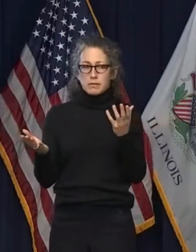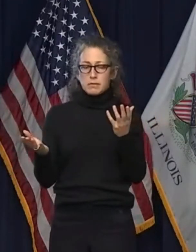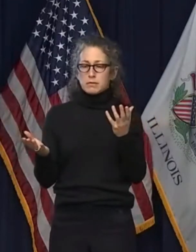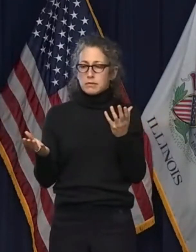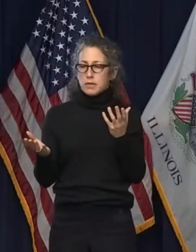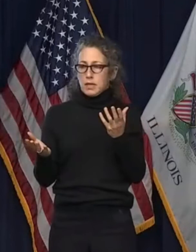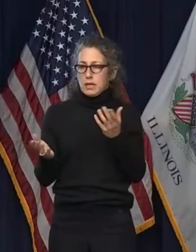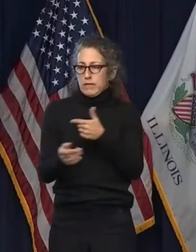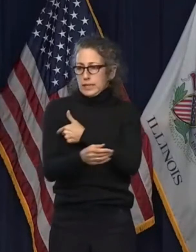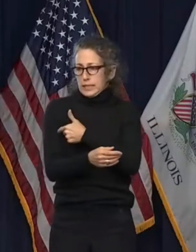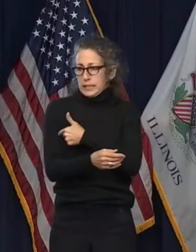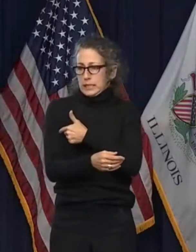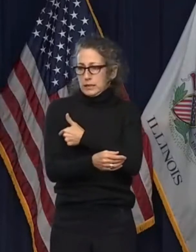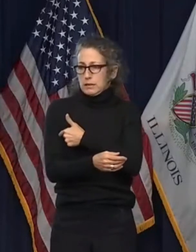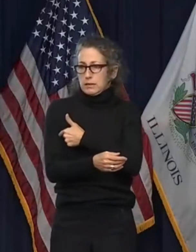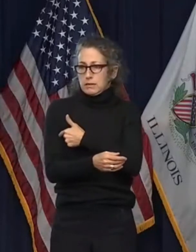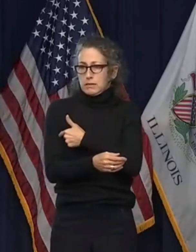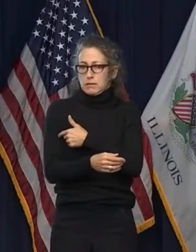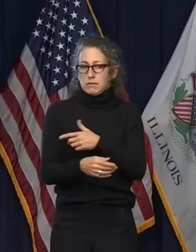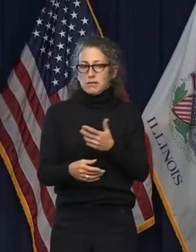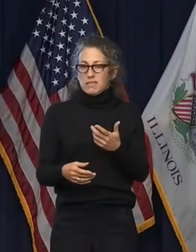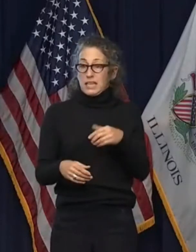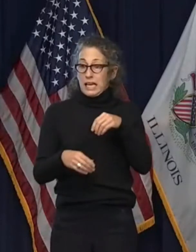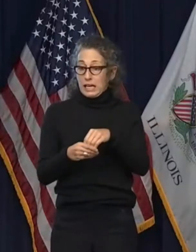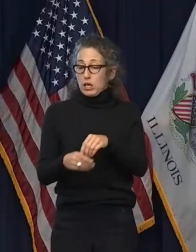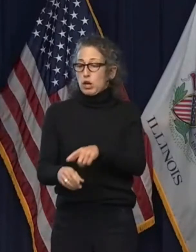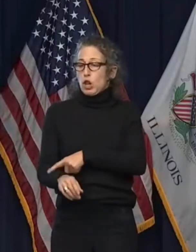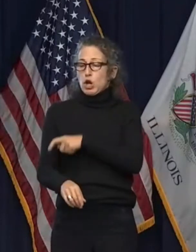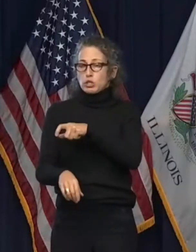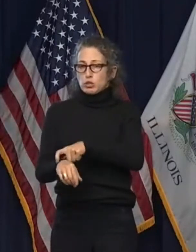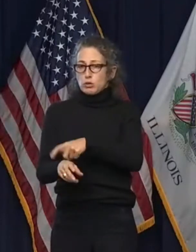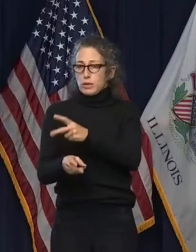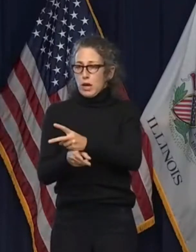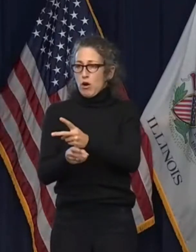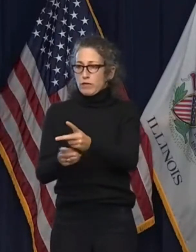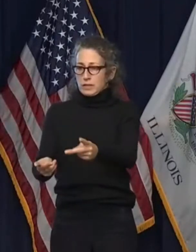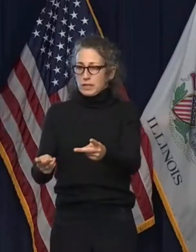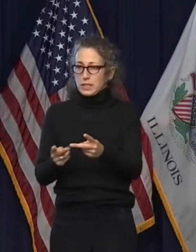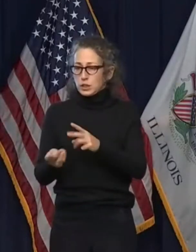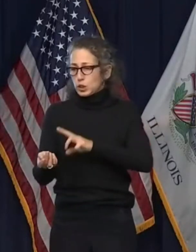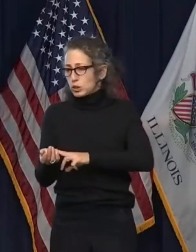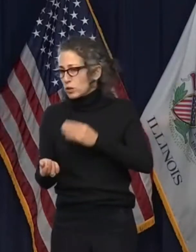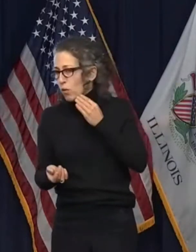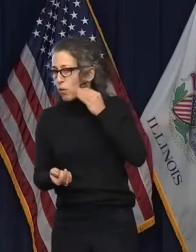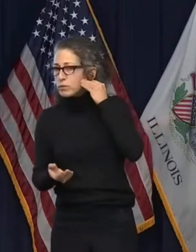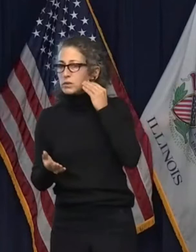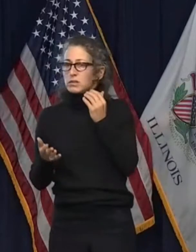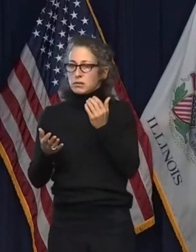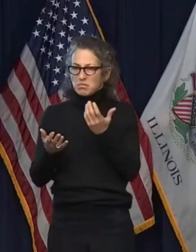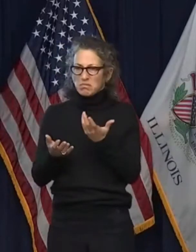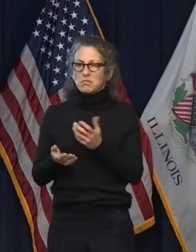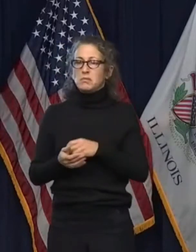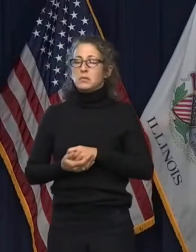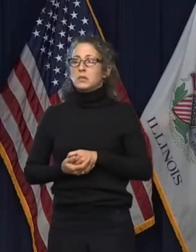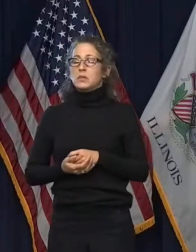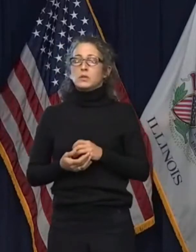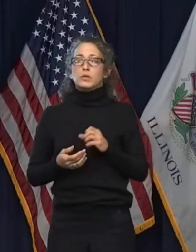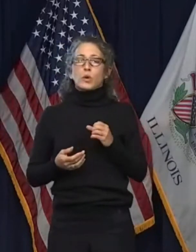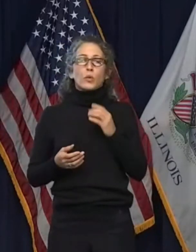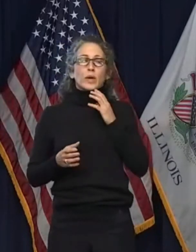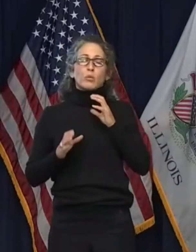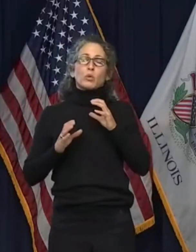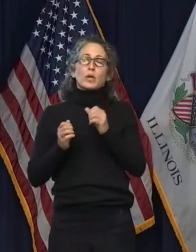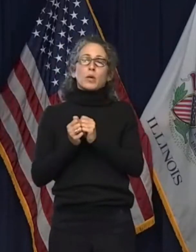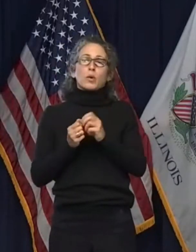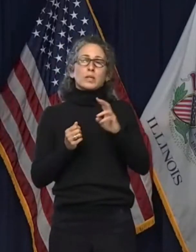and the vaccines in the long-term care facilities directly. But we are in communication with directly with